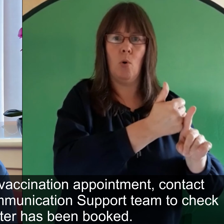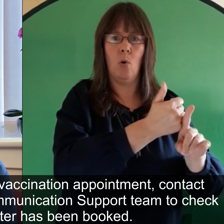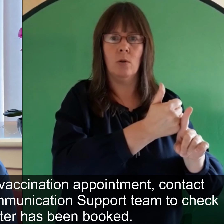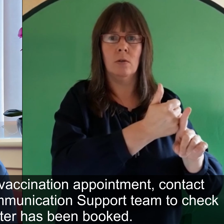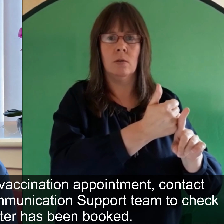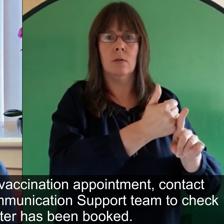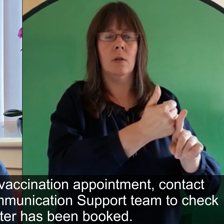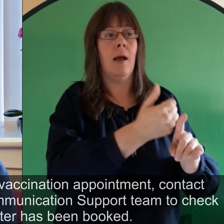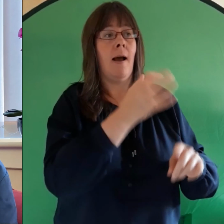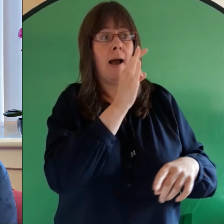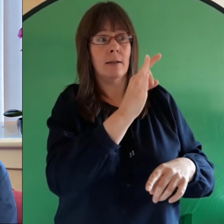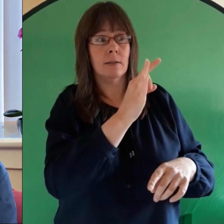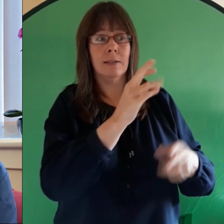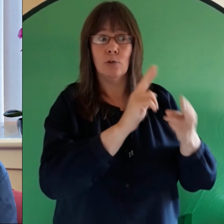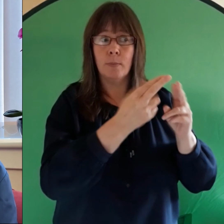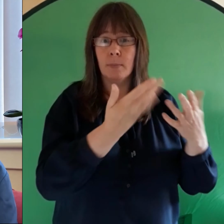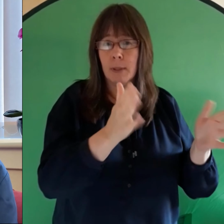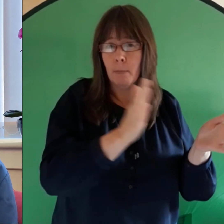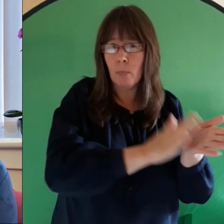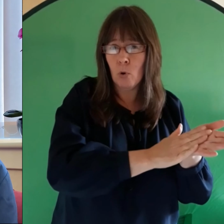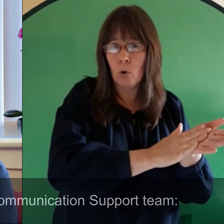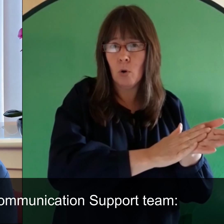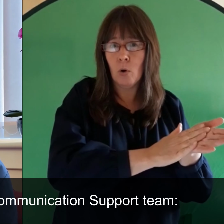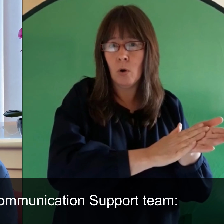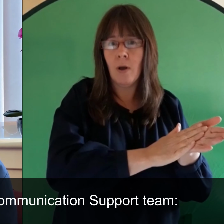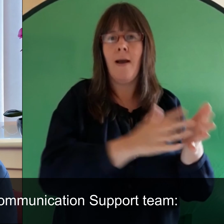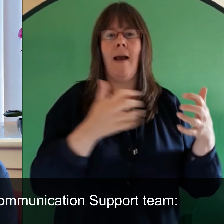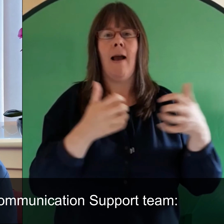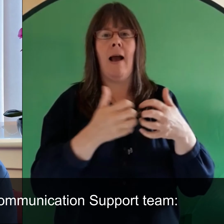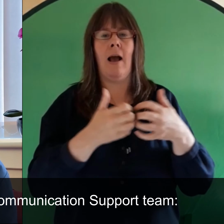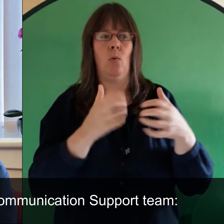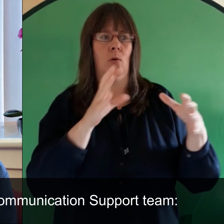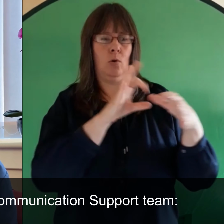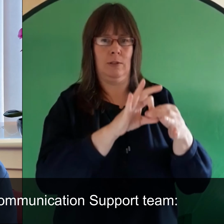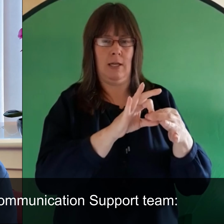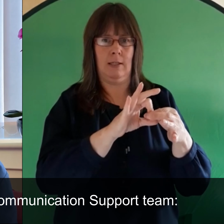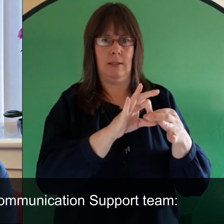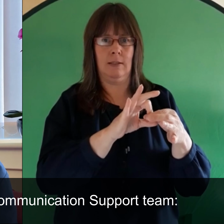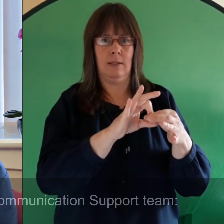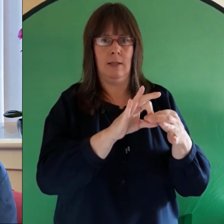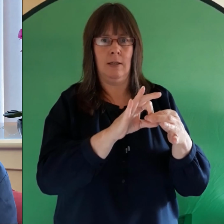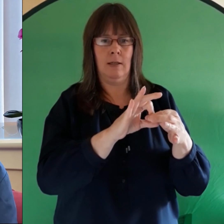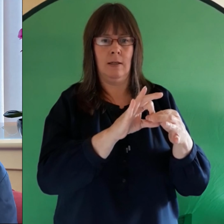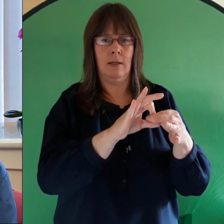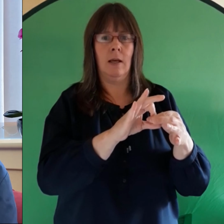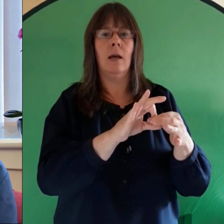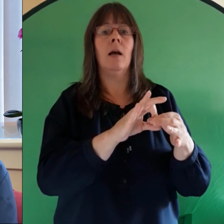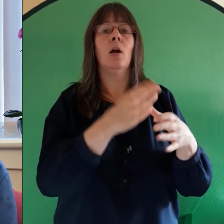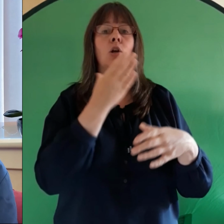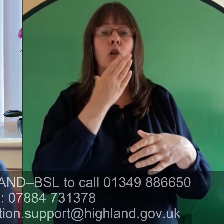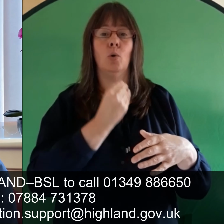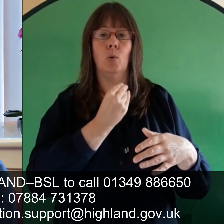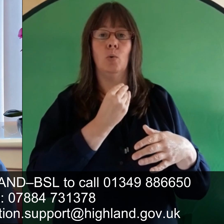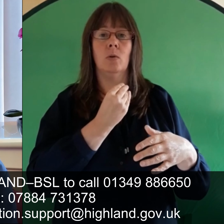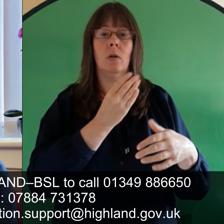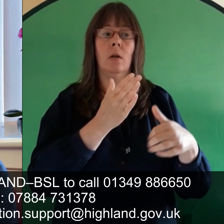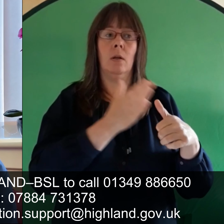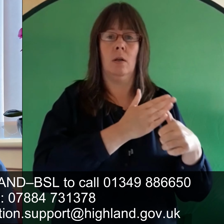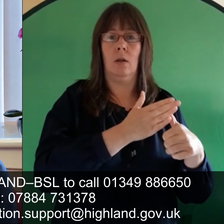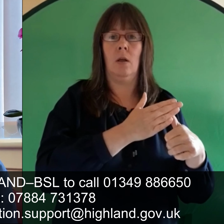interpreter has been booked. How to contact the Communimation Support Team Use